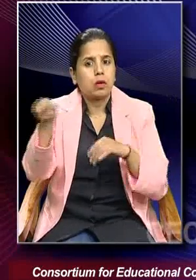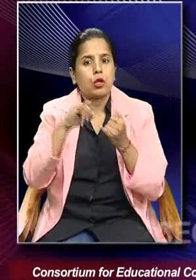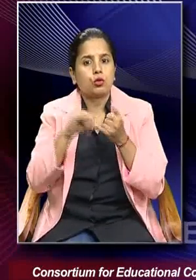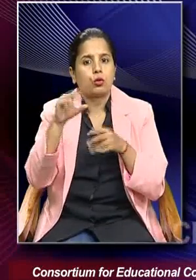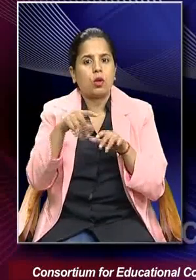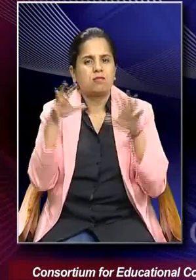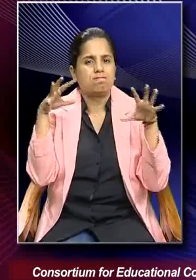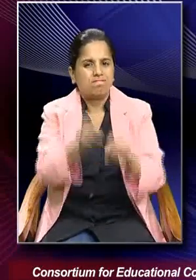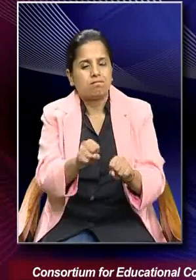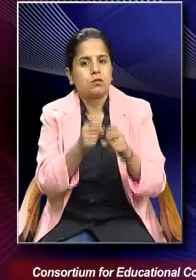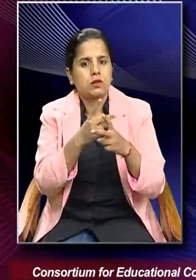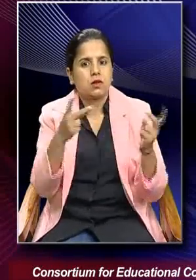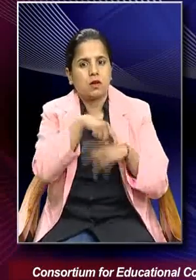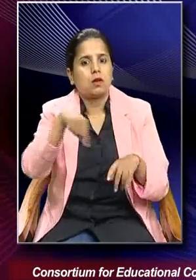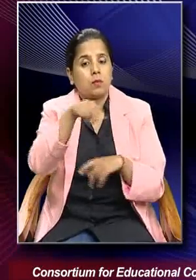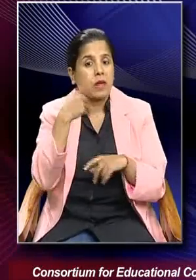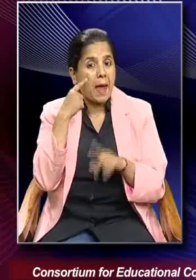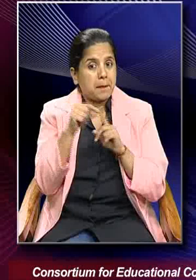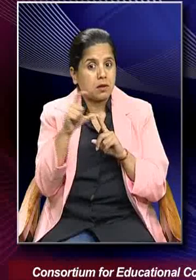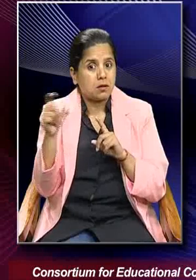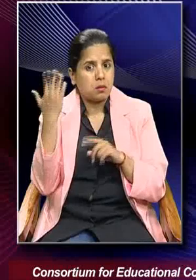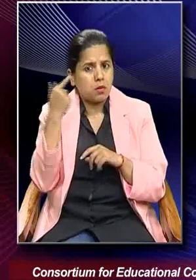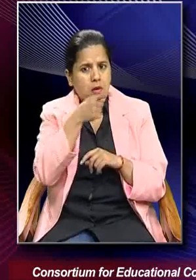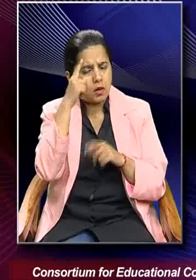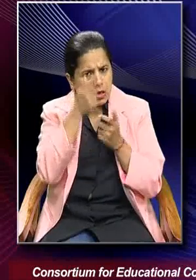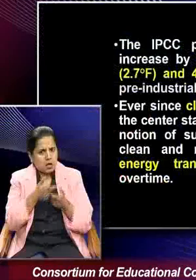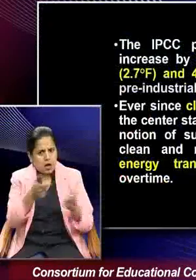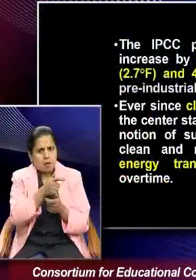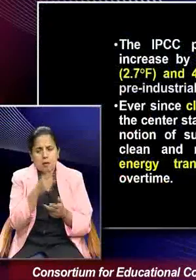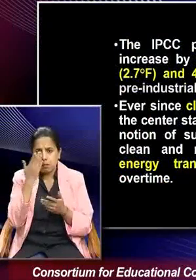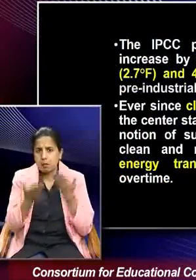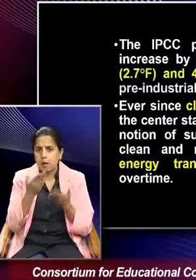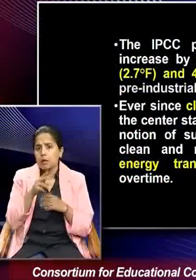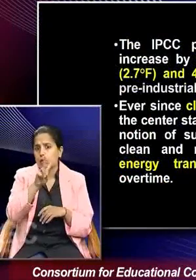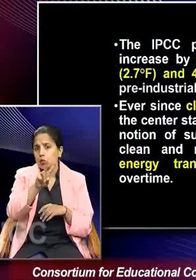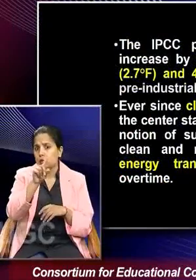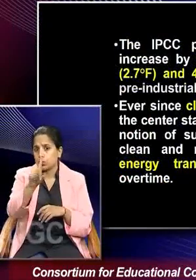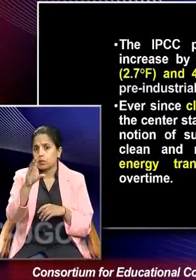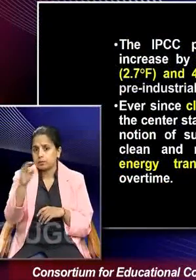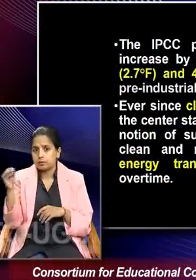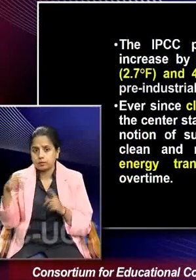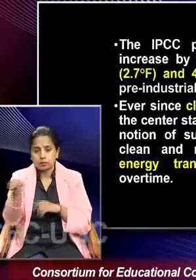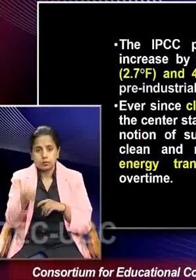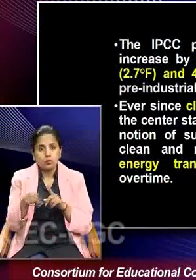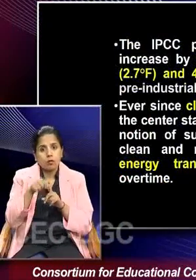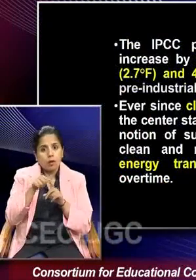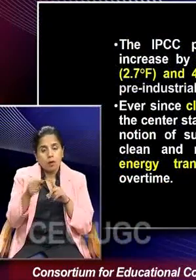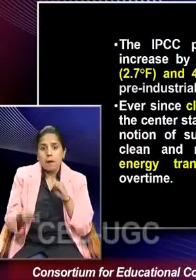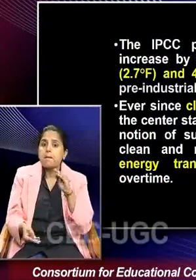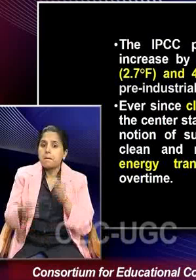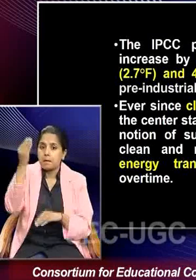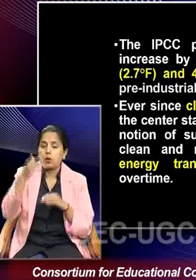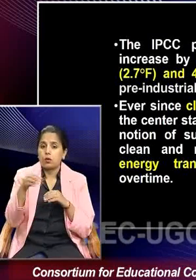radiation. IPCC projects that in 2100, the rise of temperature is going to be